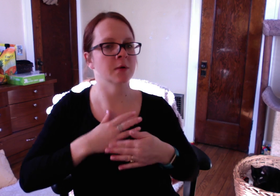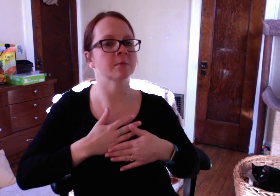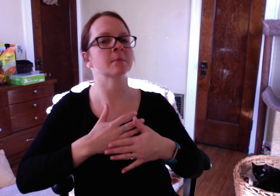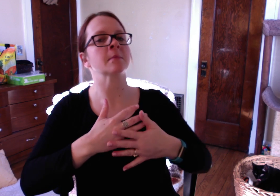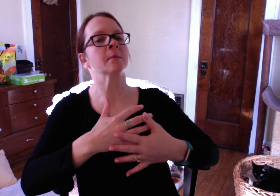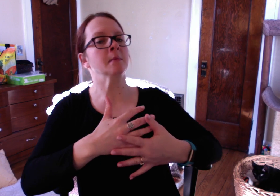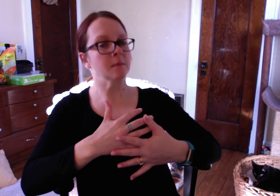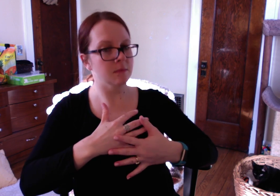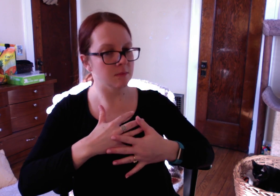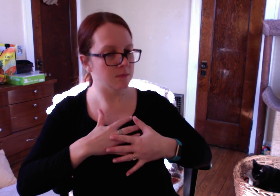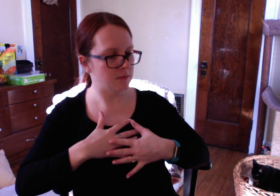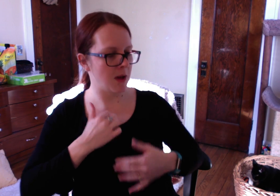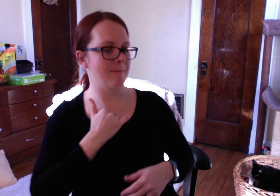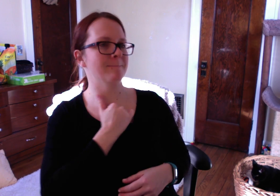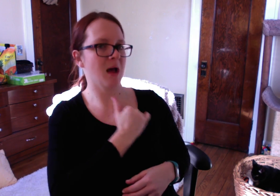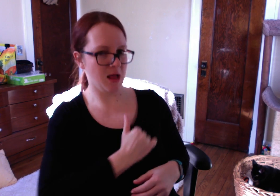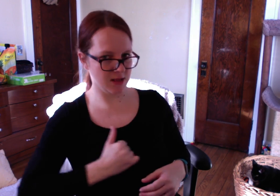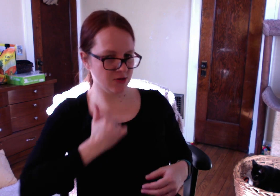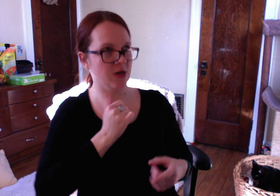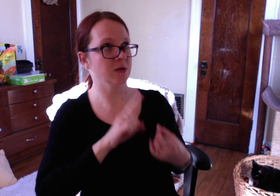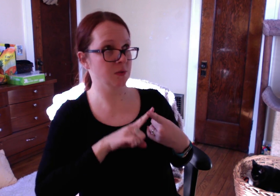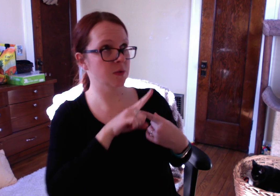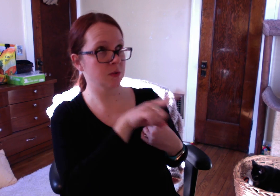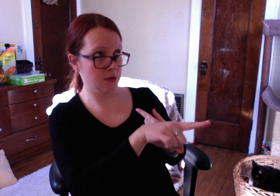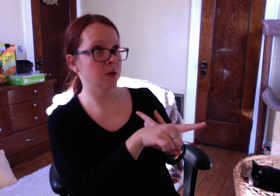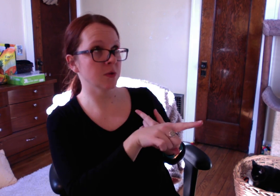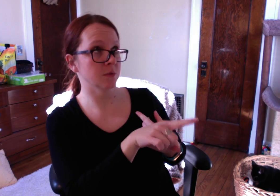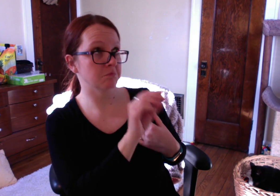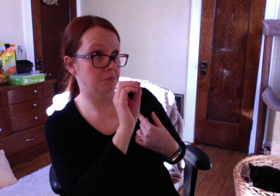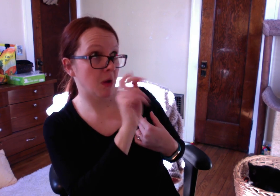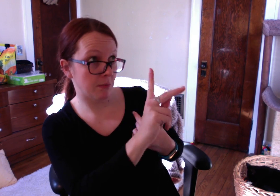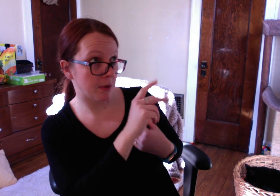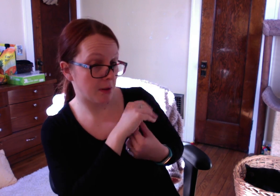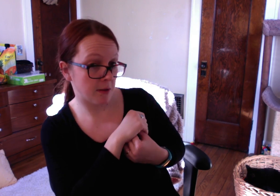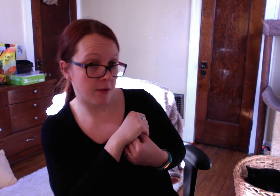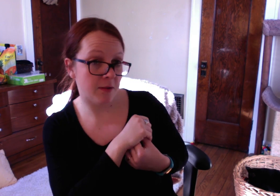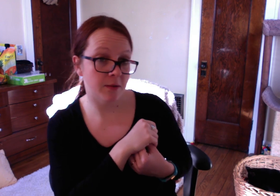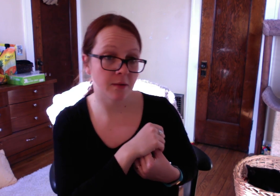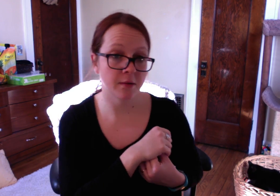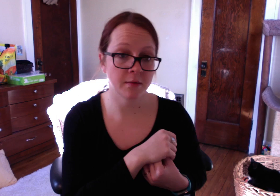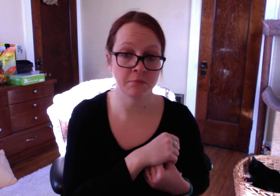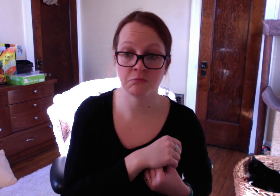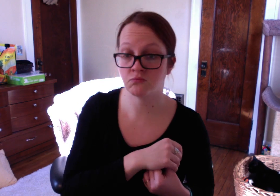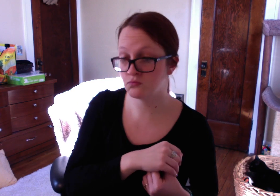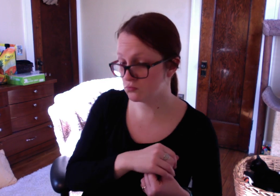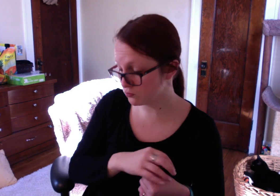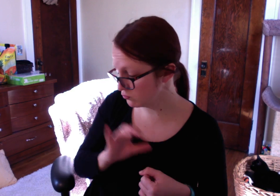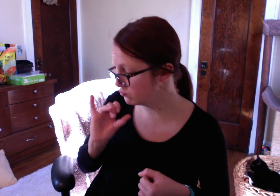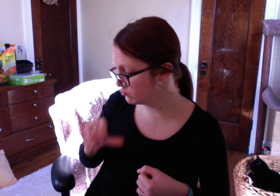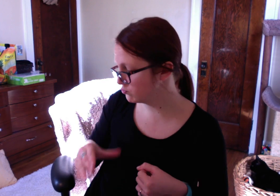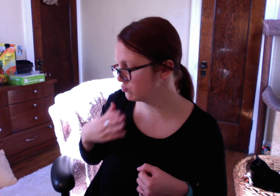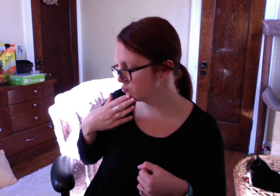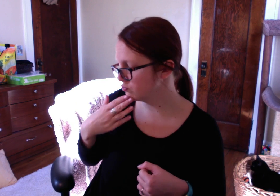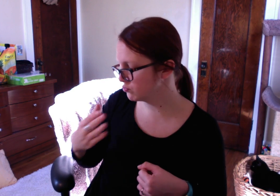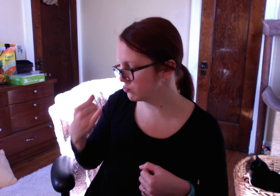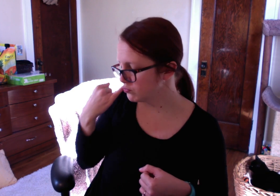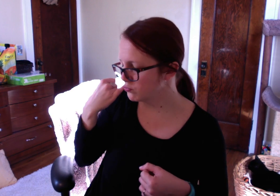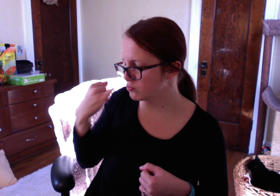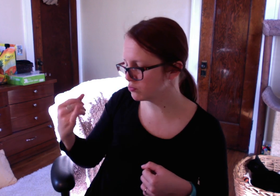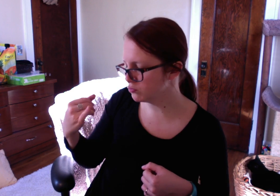breath and apologize before you eat me. That is a good idea, Bear said.